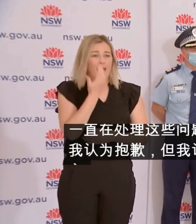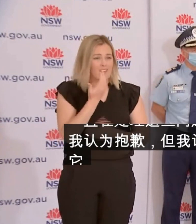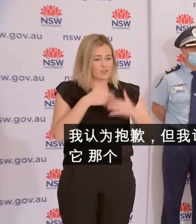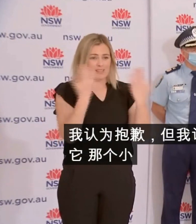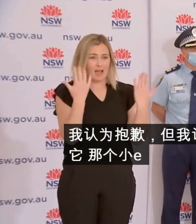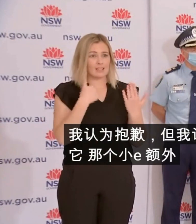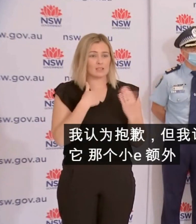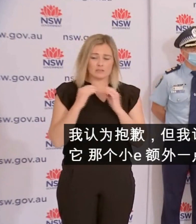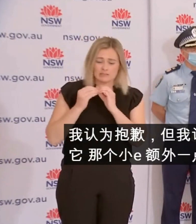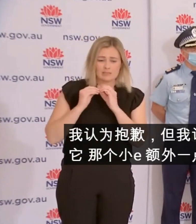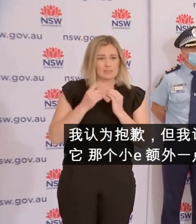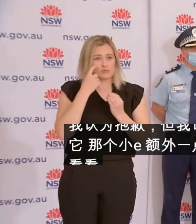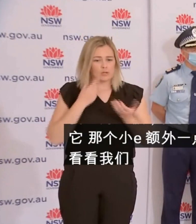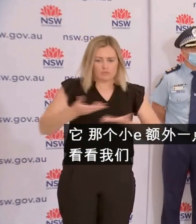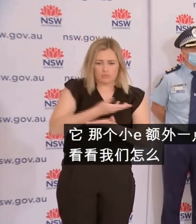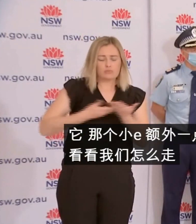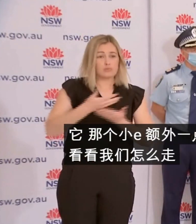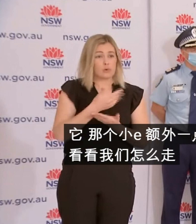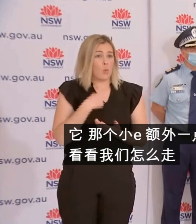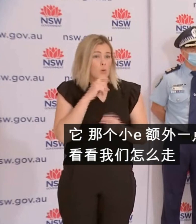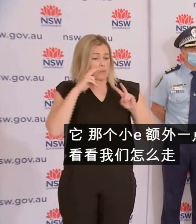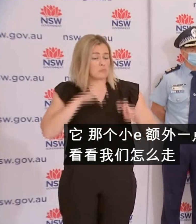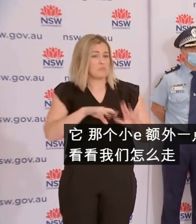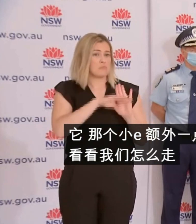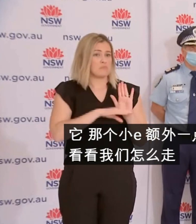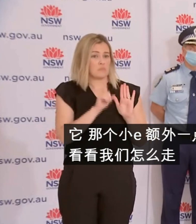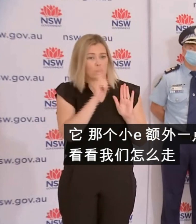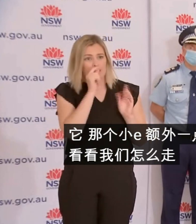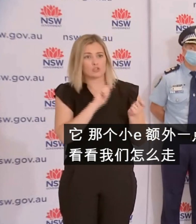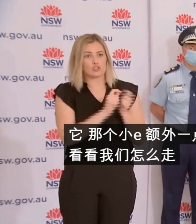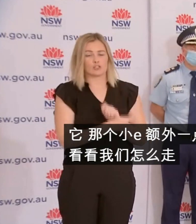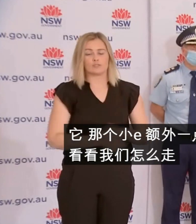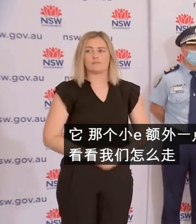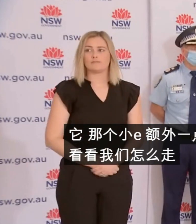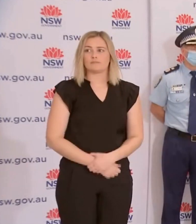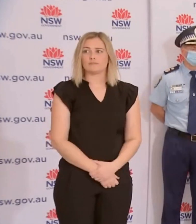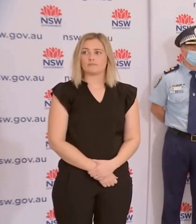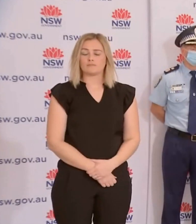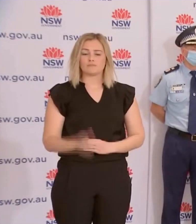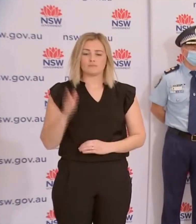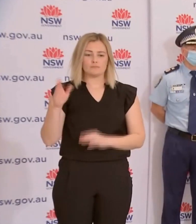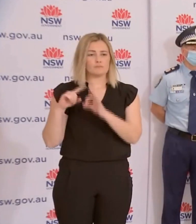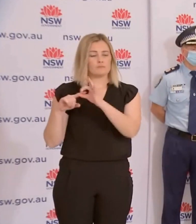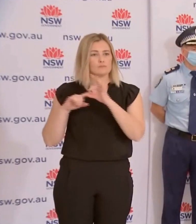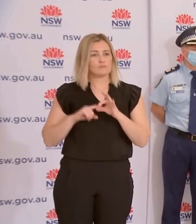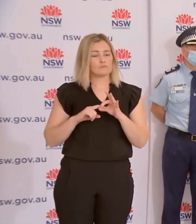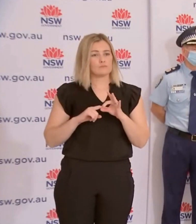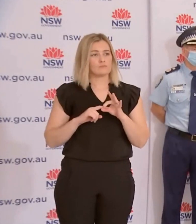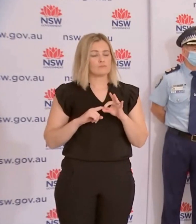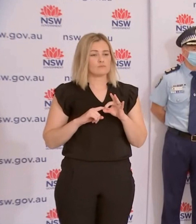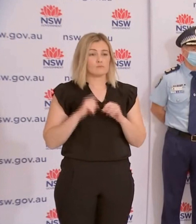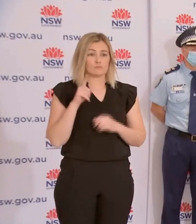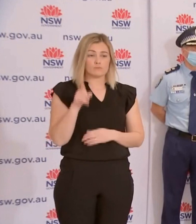think just stepping it up that little extra bit, we'll have a look and see how we go. Are you confident that there are enough resources on the